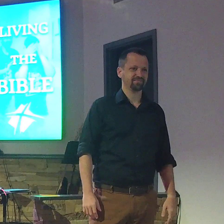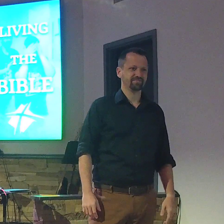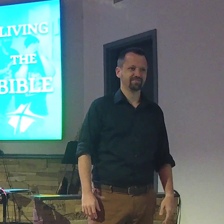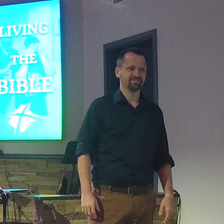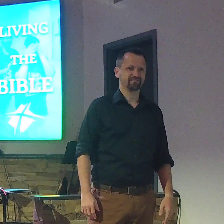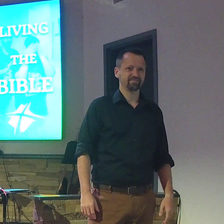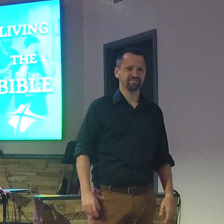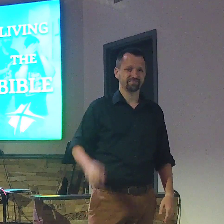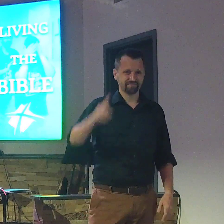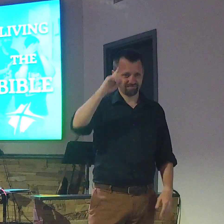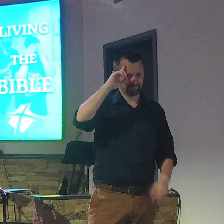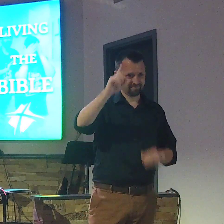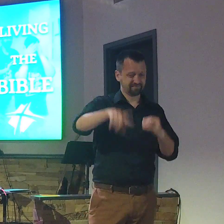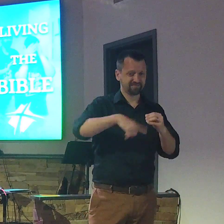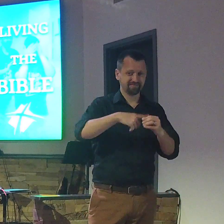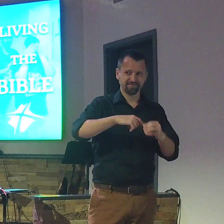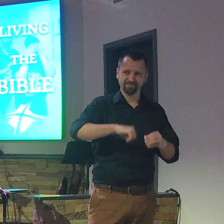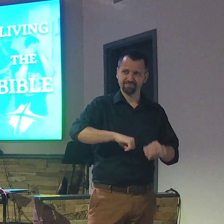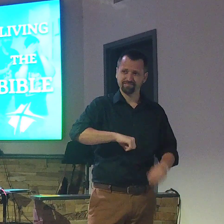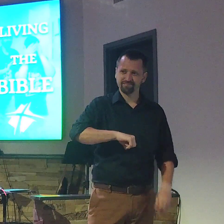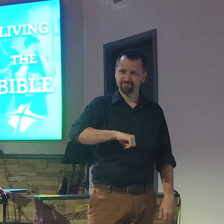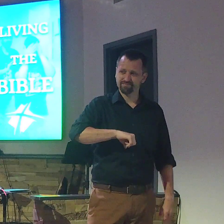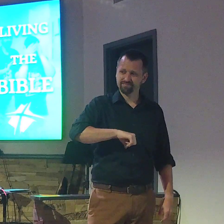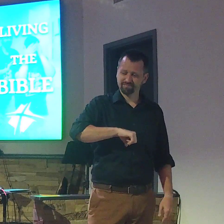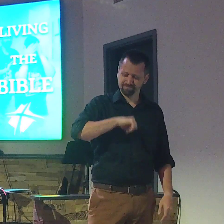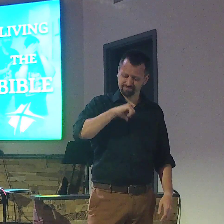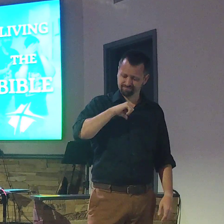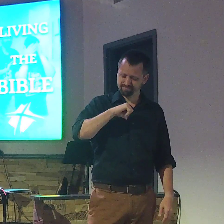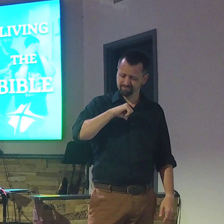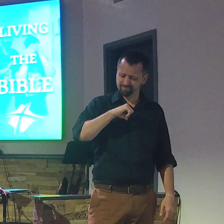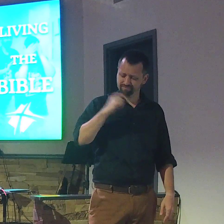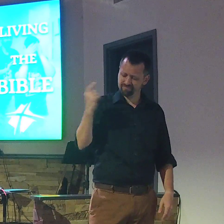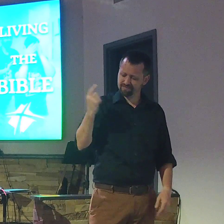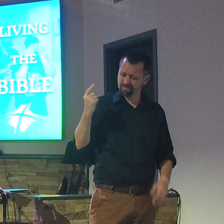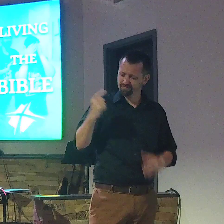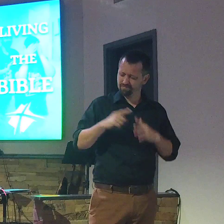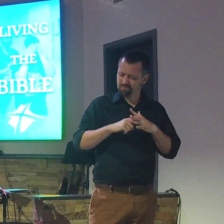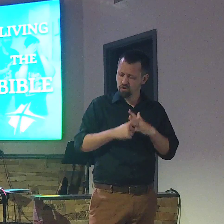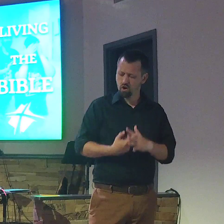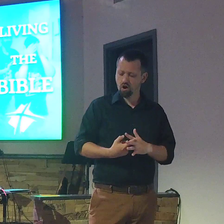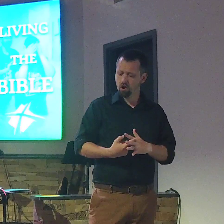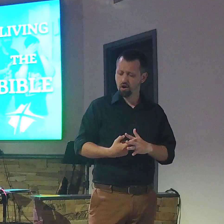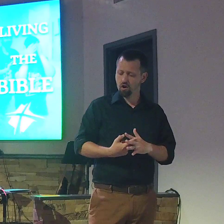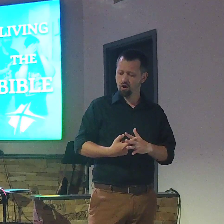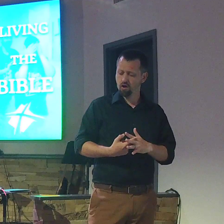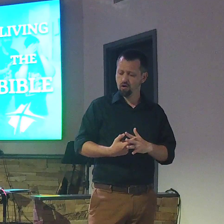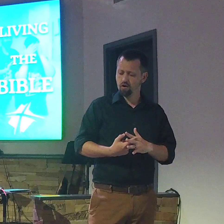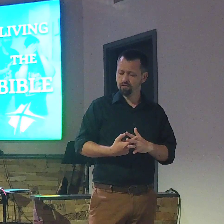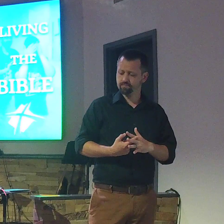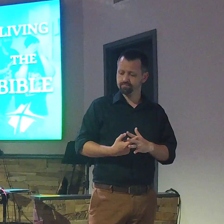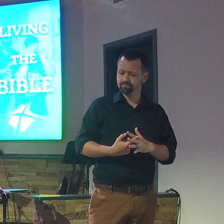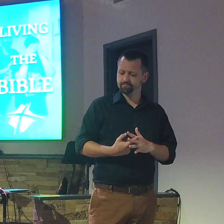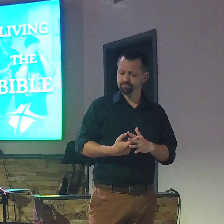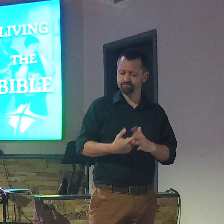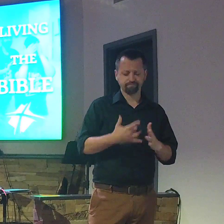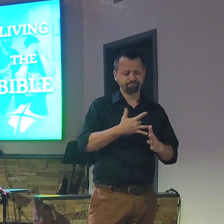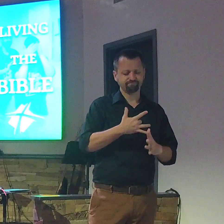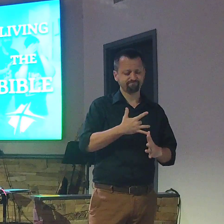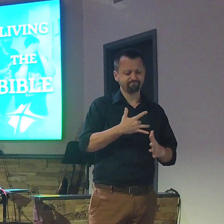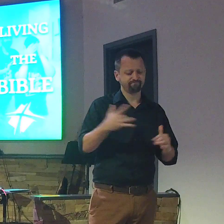past, pride was something at the very beginning that was in the heart of the very first